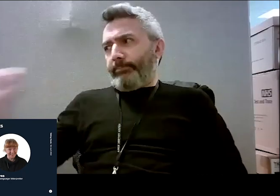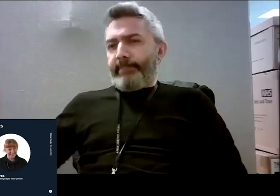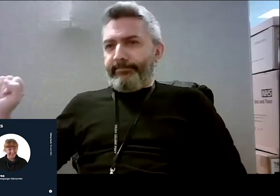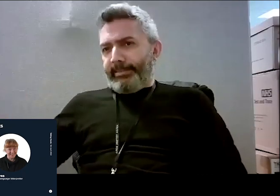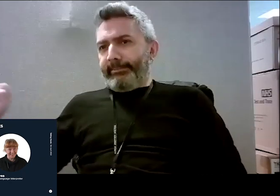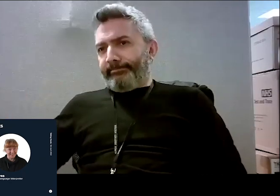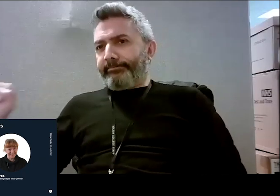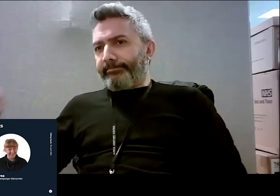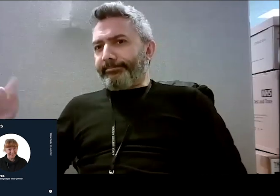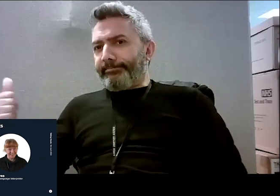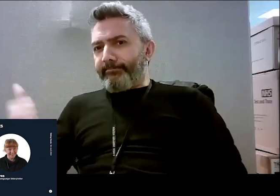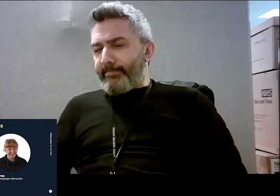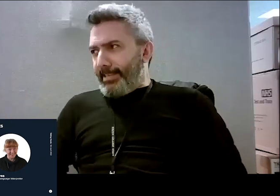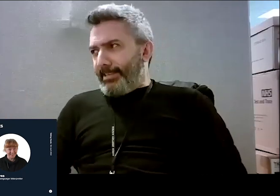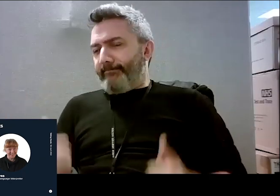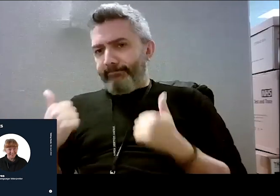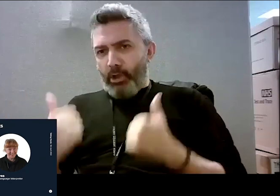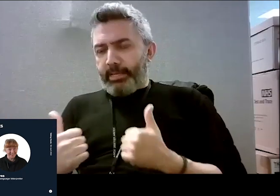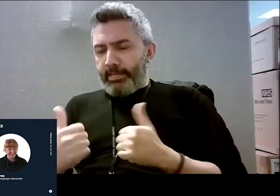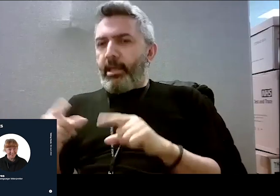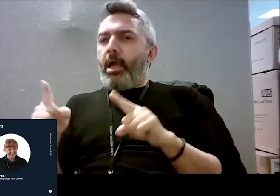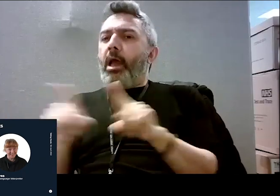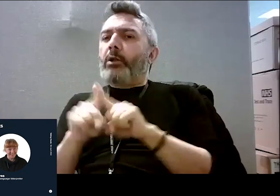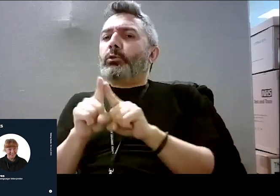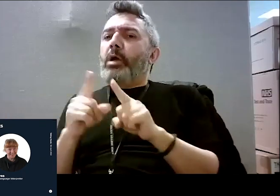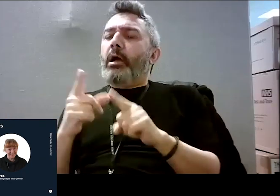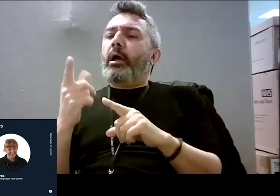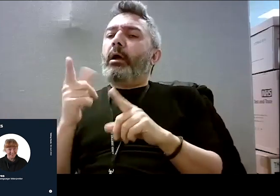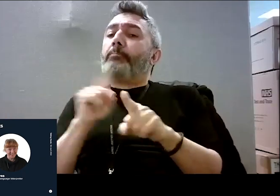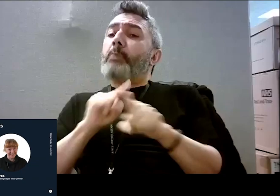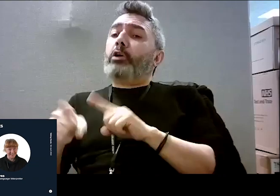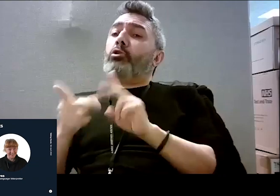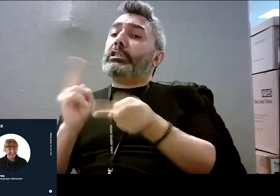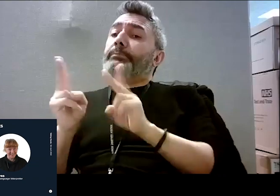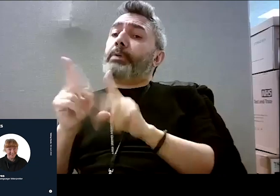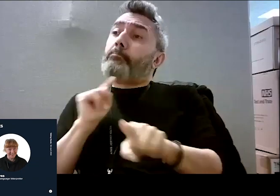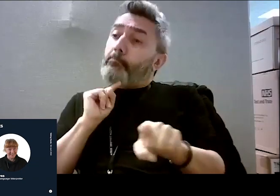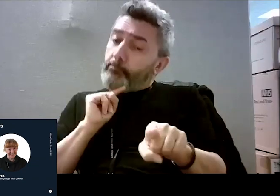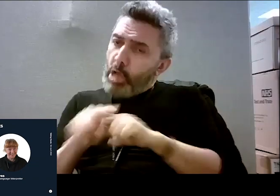just let you know that's what's happening today.